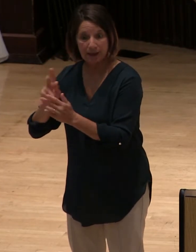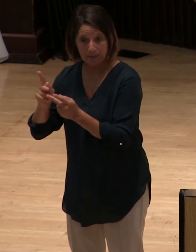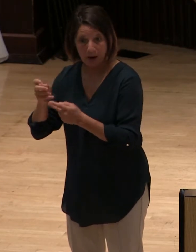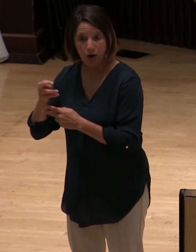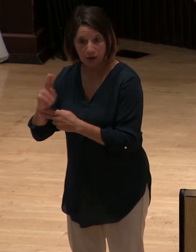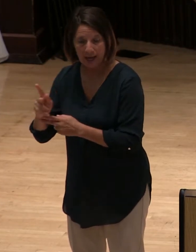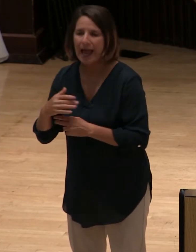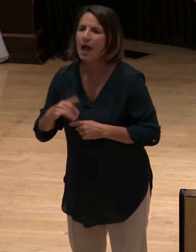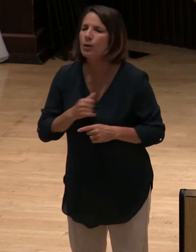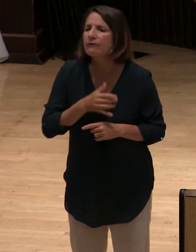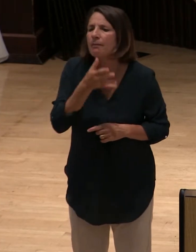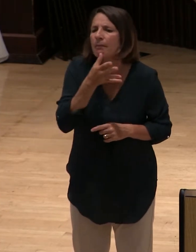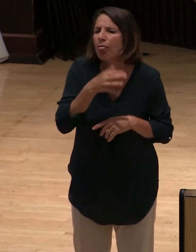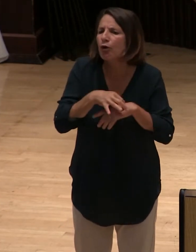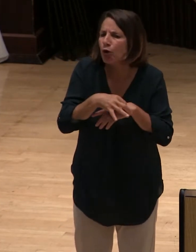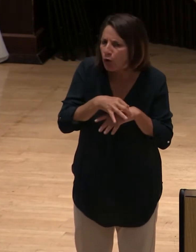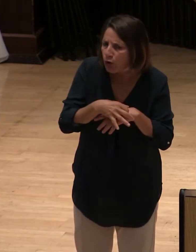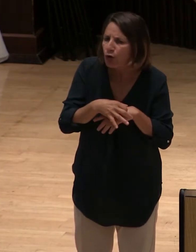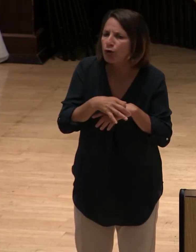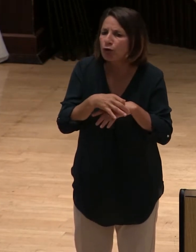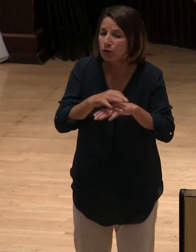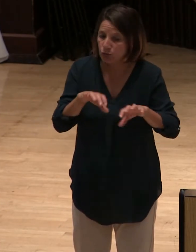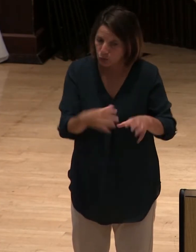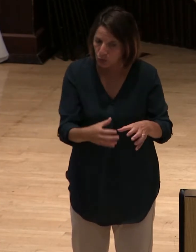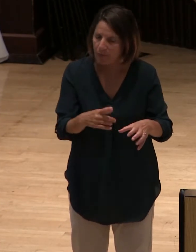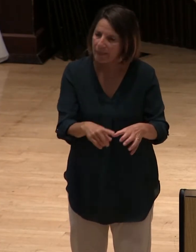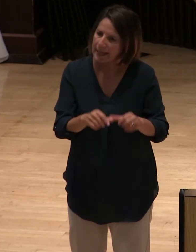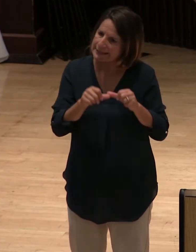patiently keeps training us how to take care of the earth.